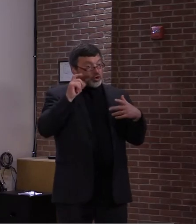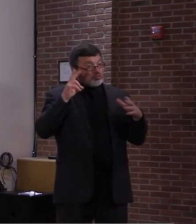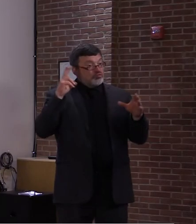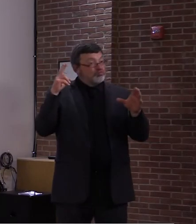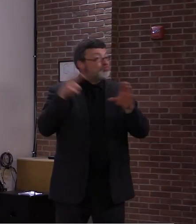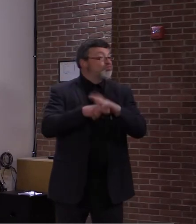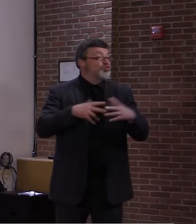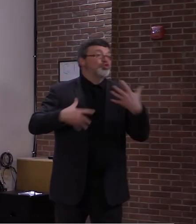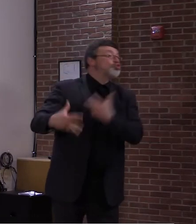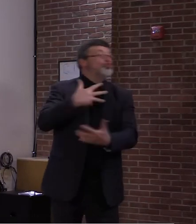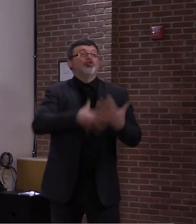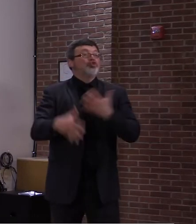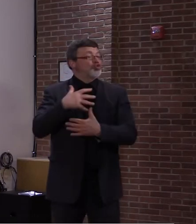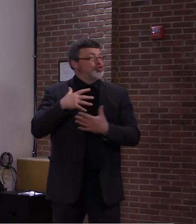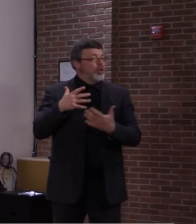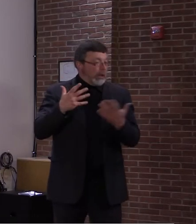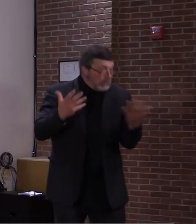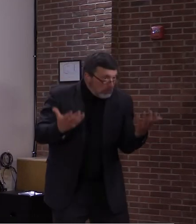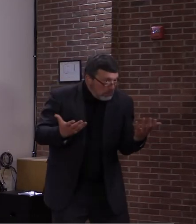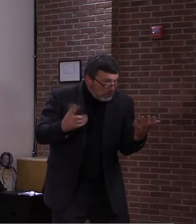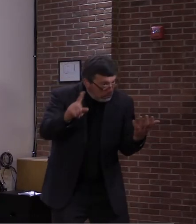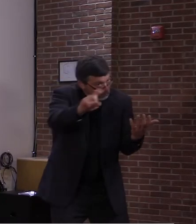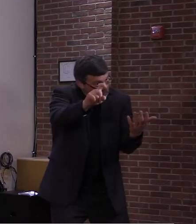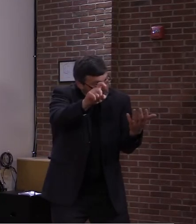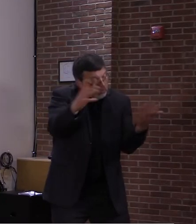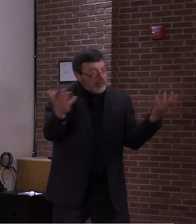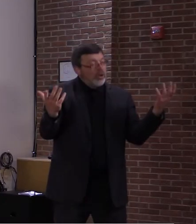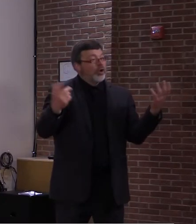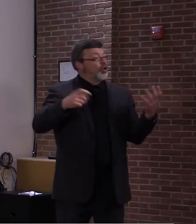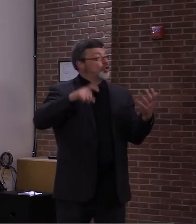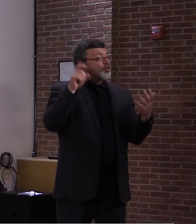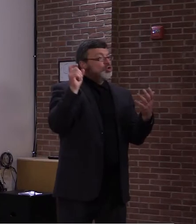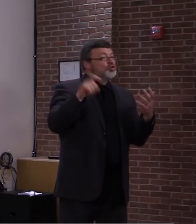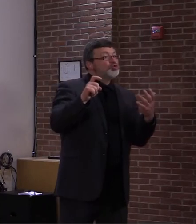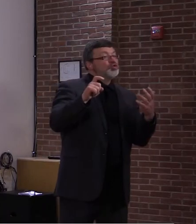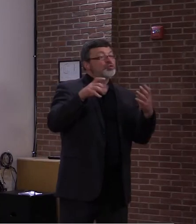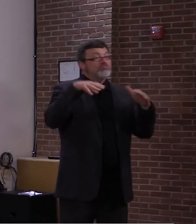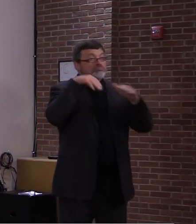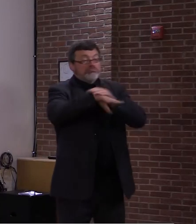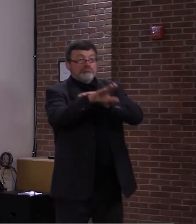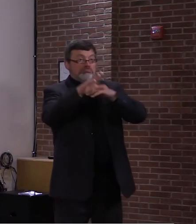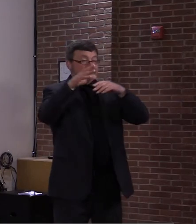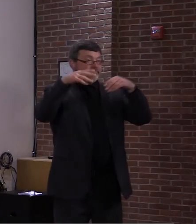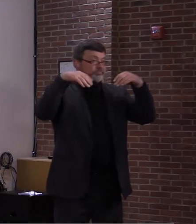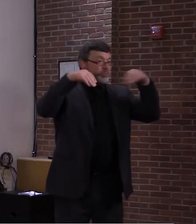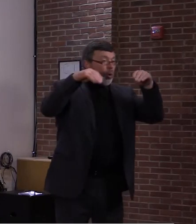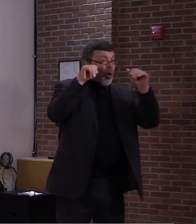Okay, so you're not necessarily recommending this for broader public consideration?